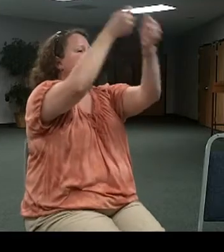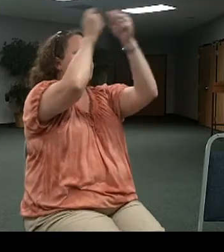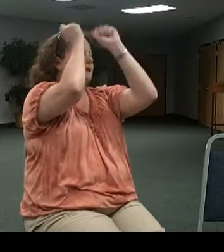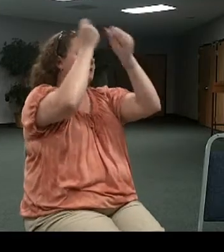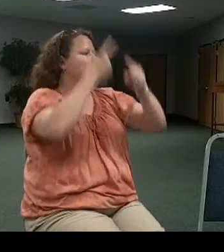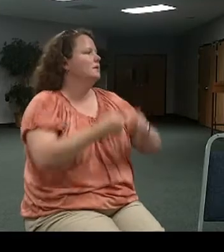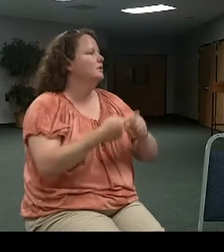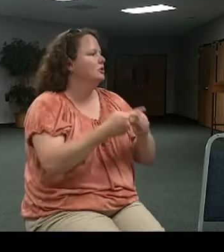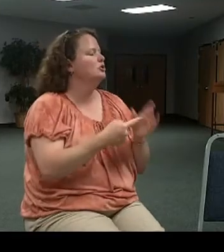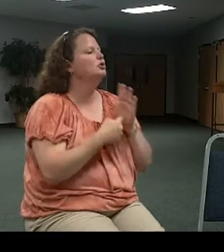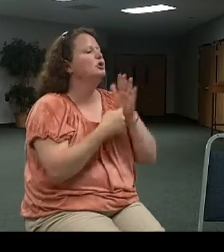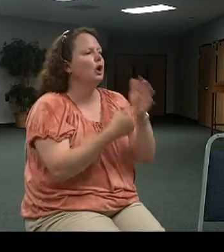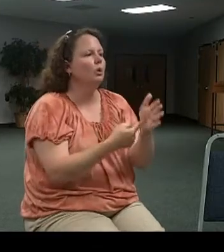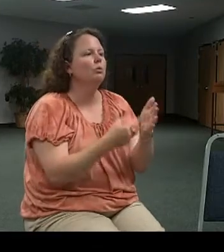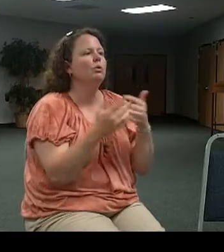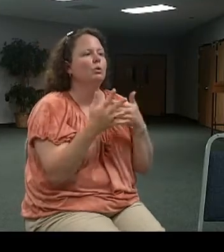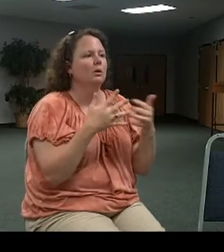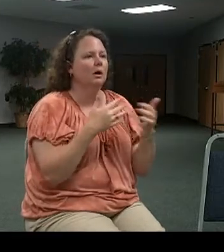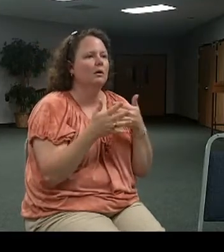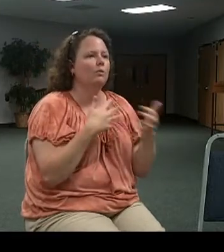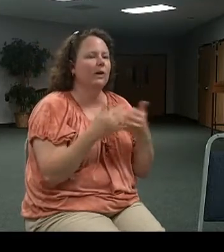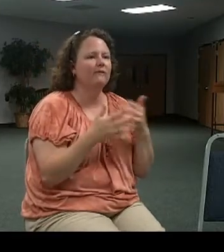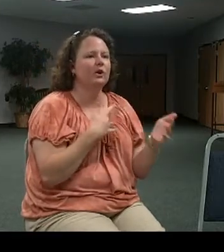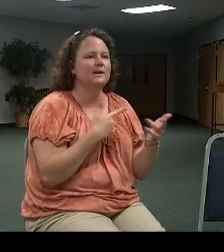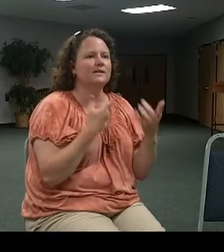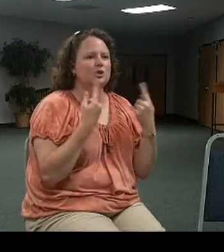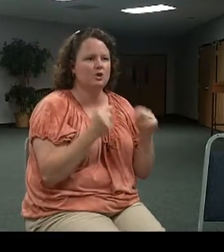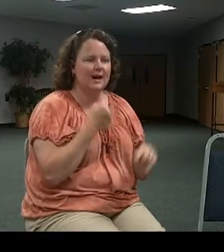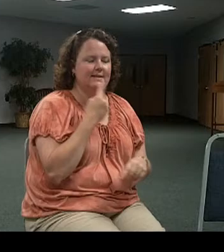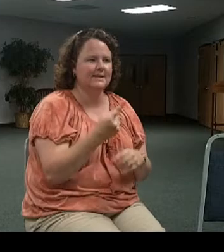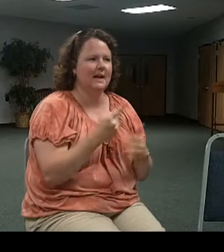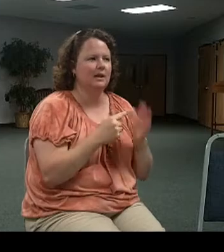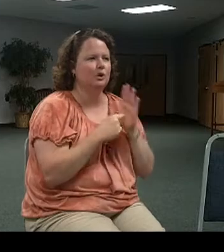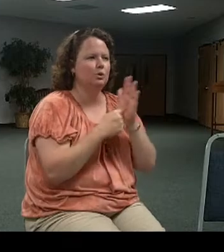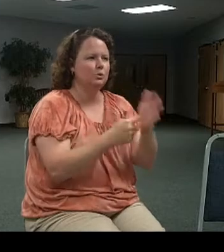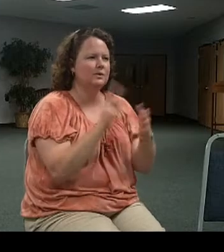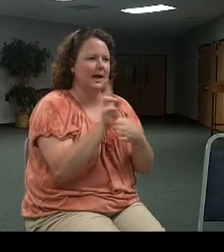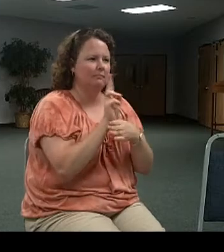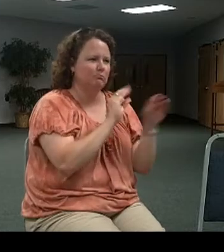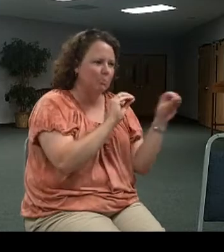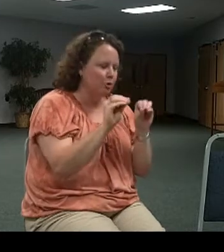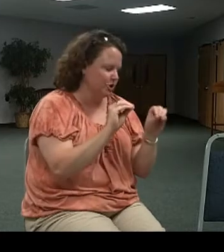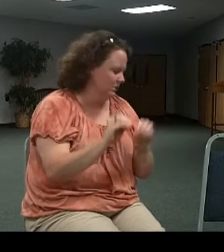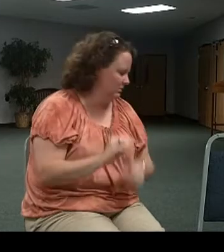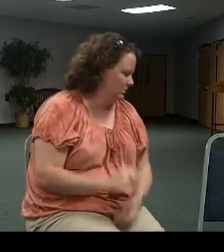ceiling. You just show whatever it is that you're trying to say. Use that motion.